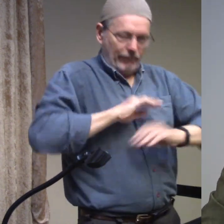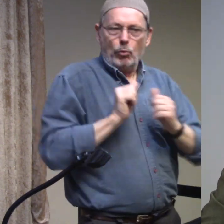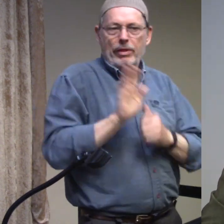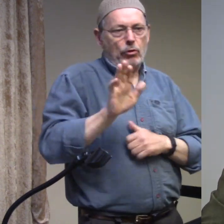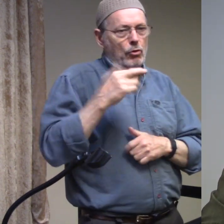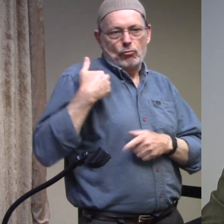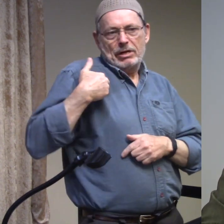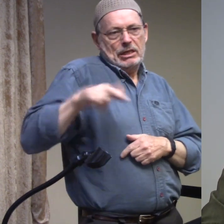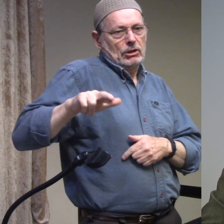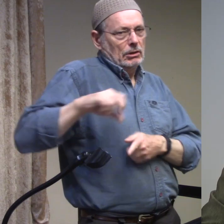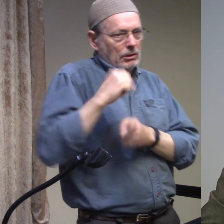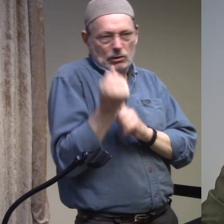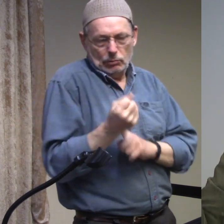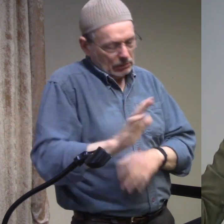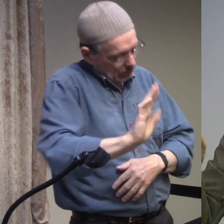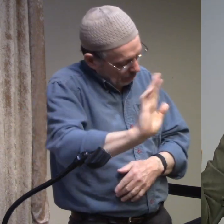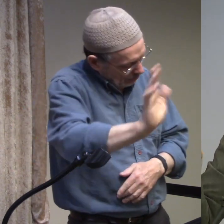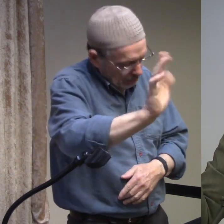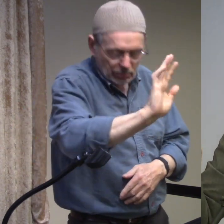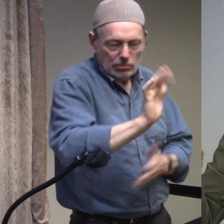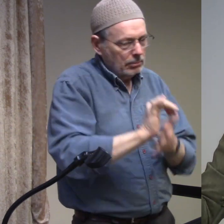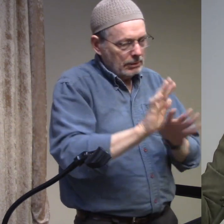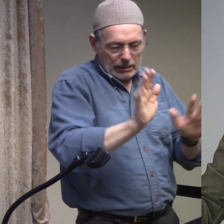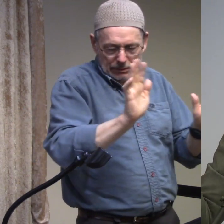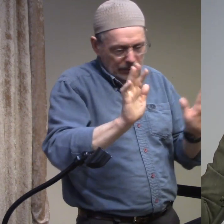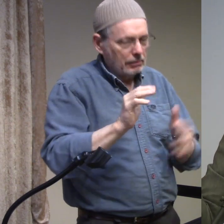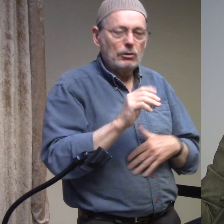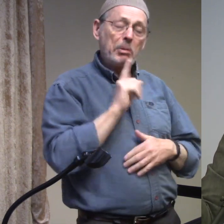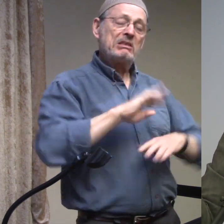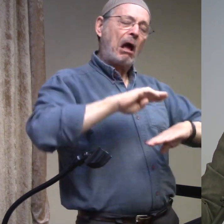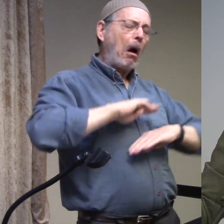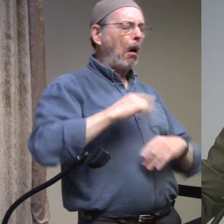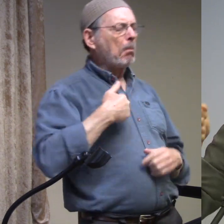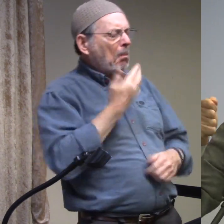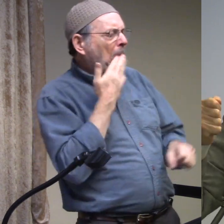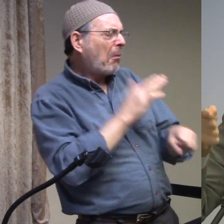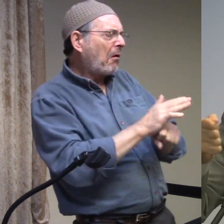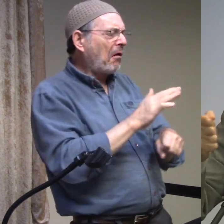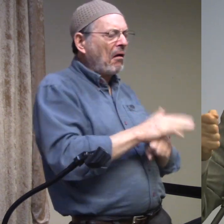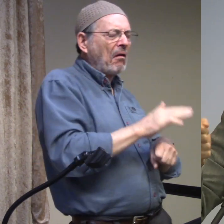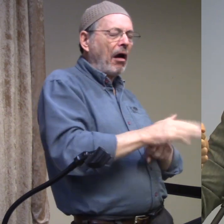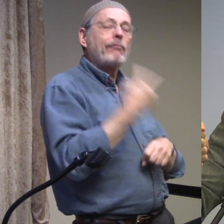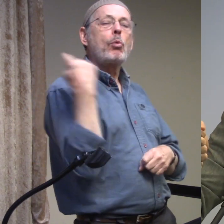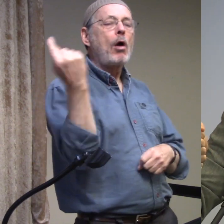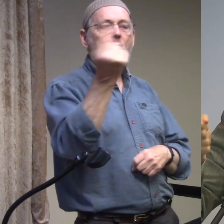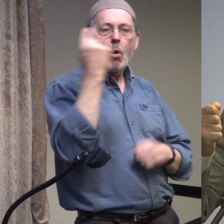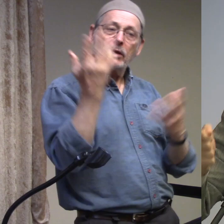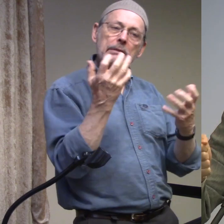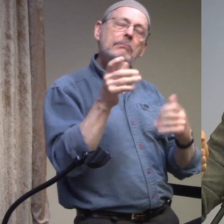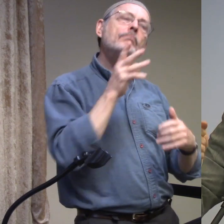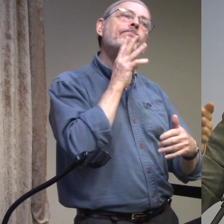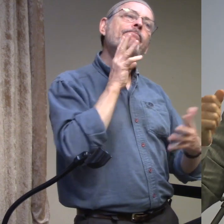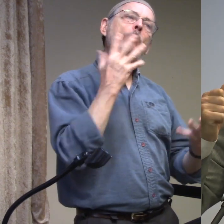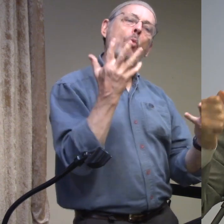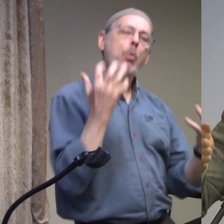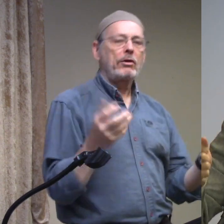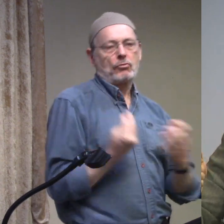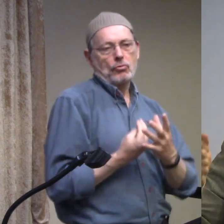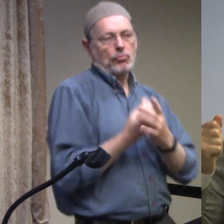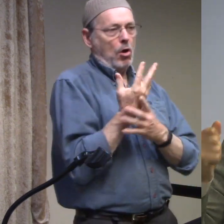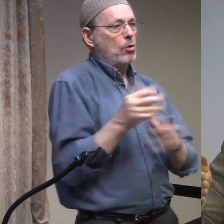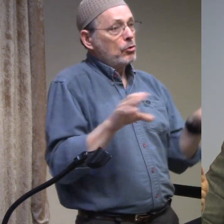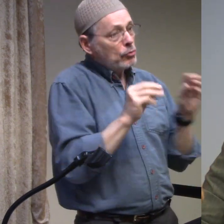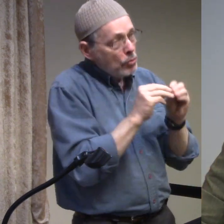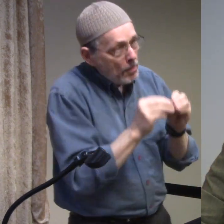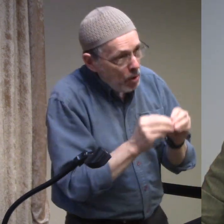state. To be satisfied with my spiritual state. We will always yearn to grow, to do more,